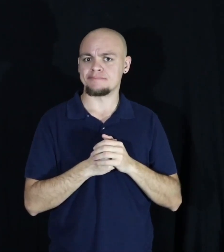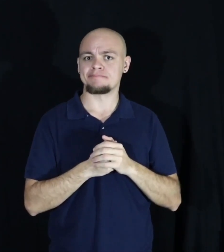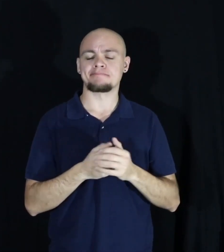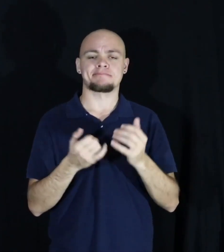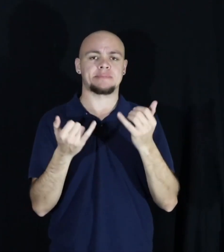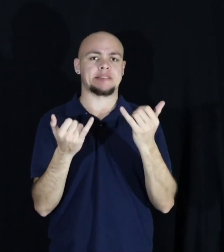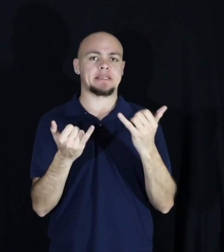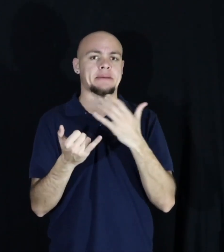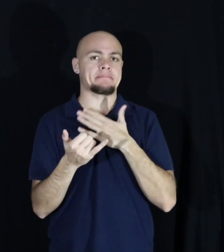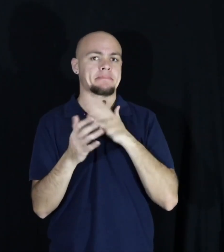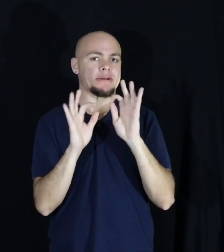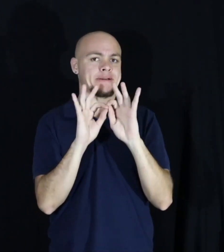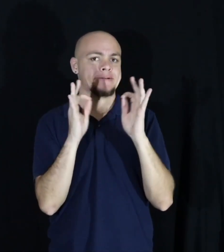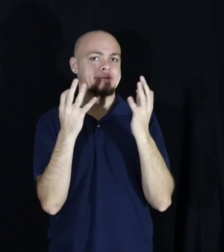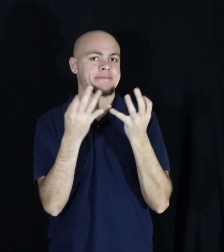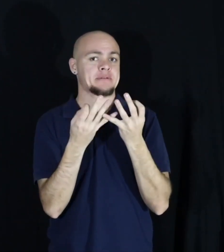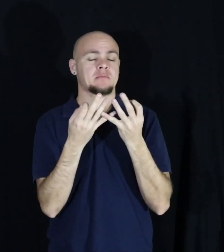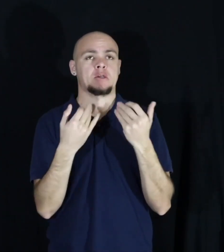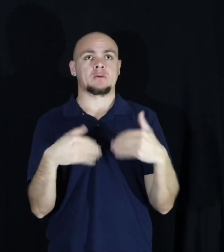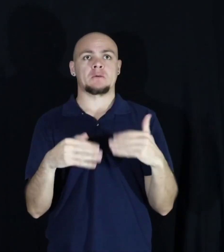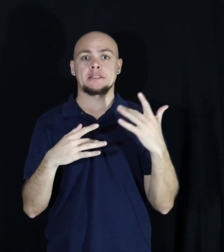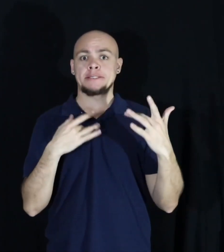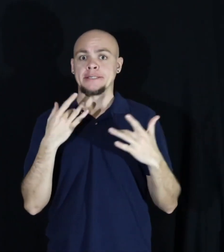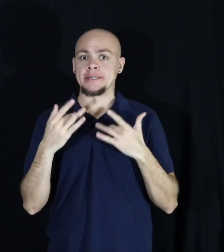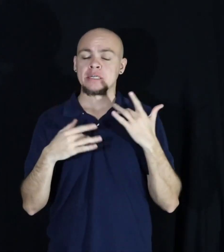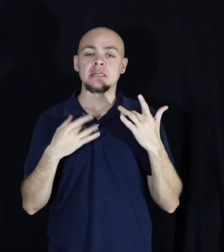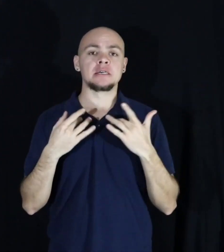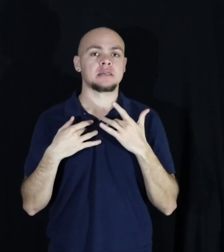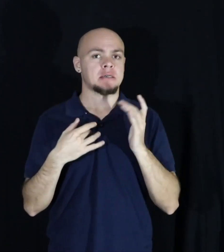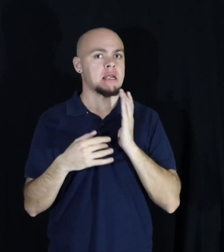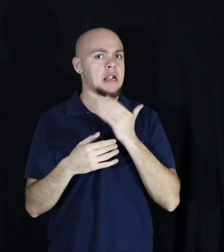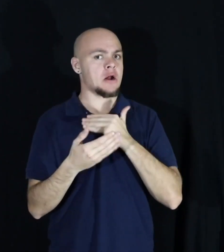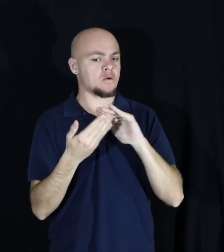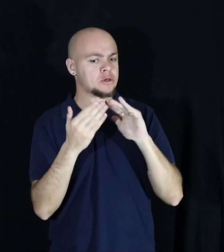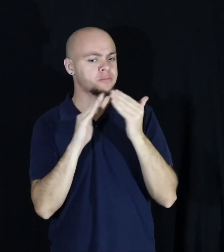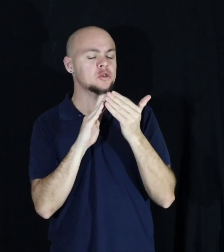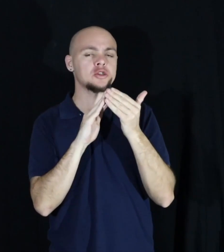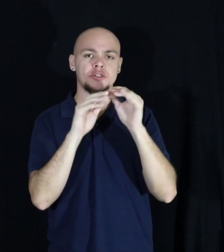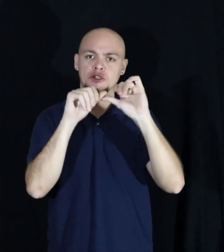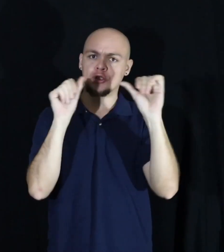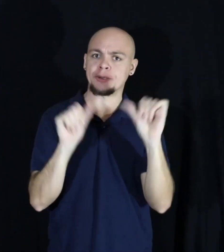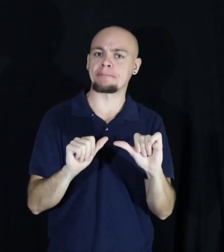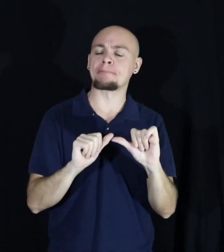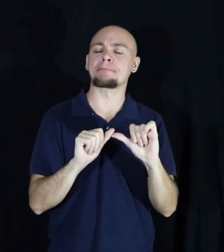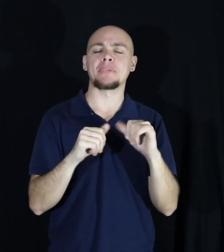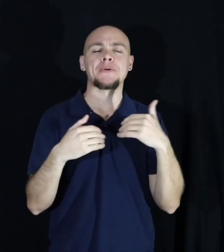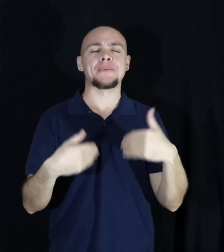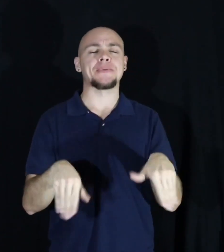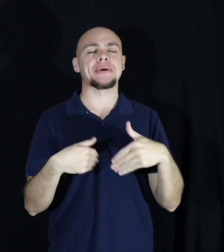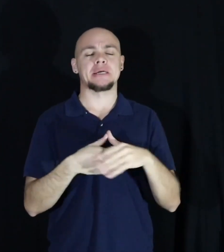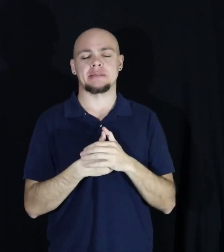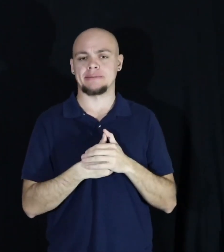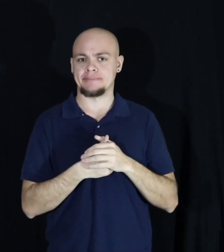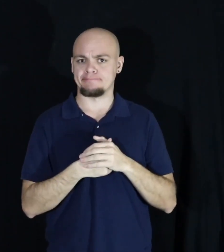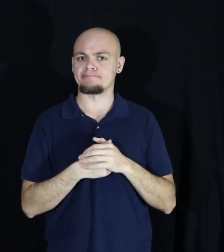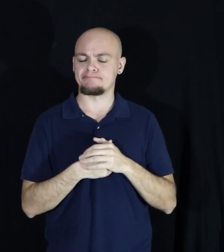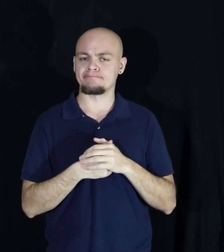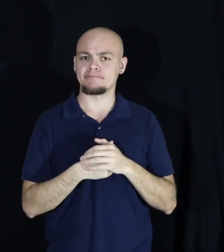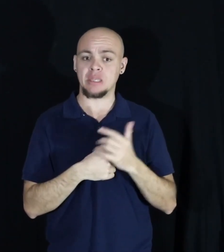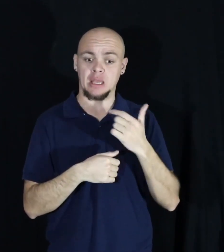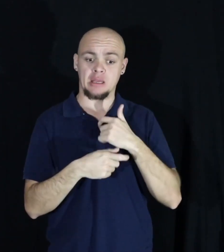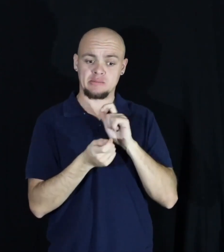Today, my family is thriving and engaging in shaping our community. Today, I am not only changing,